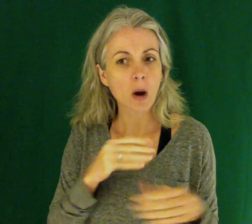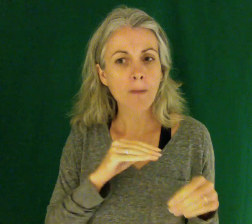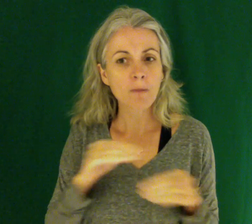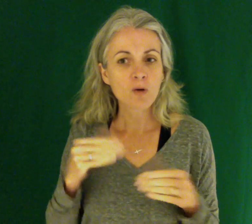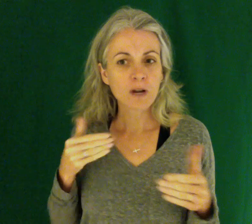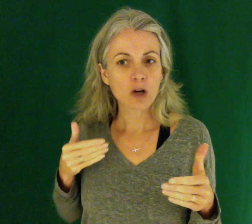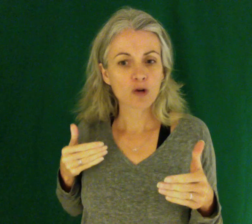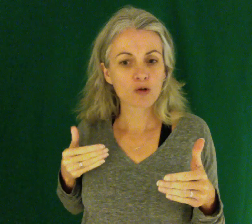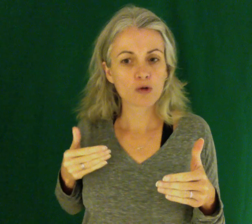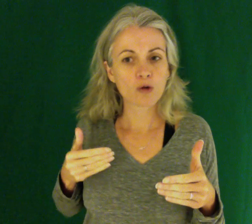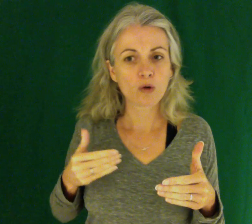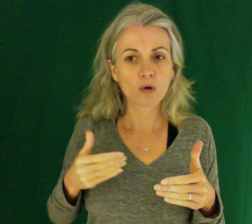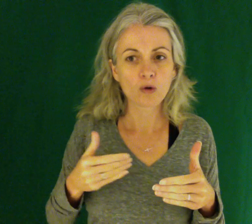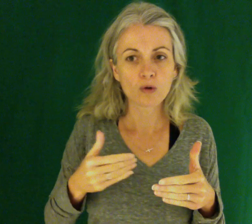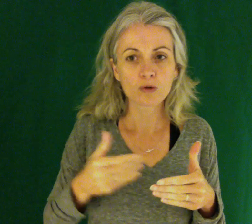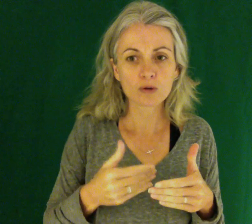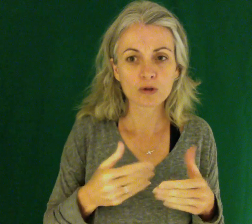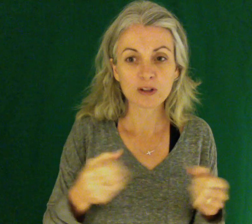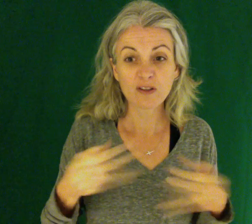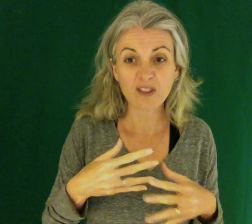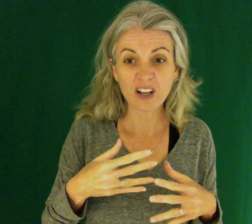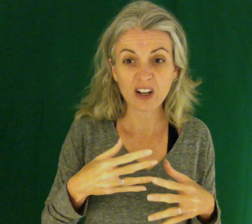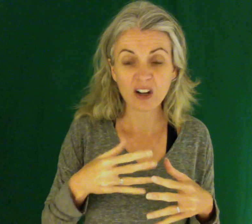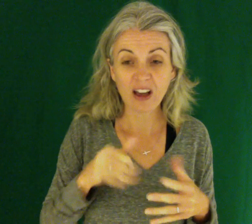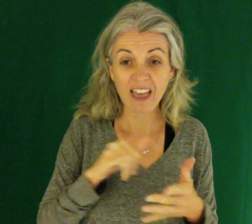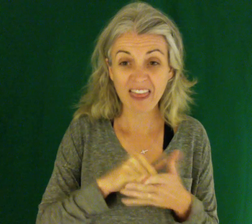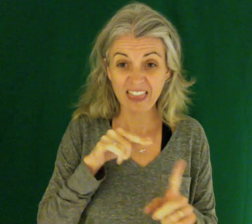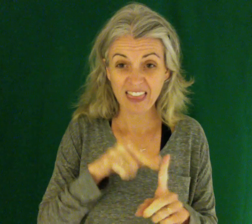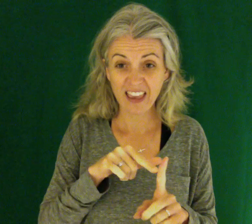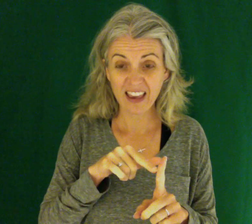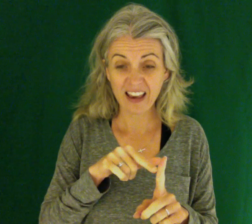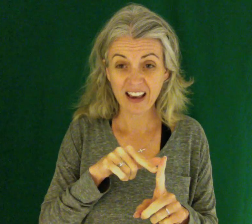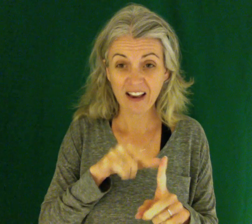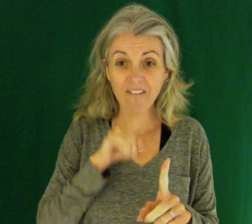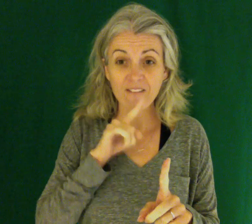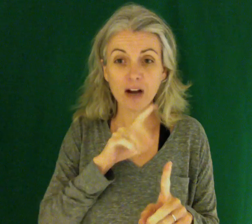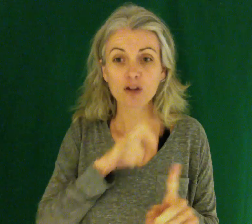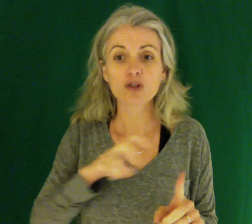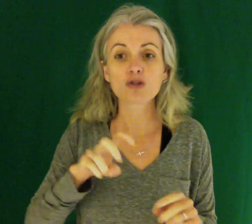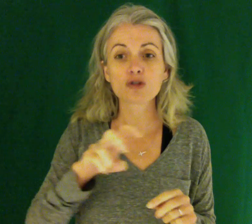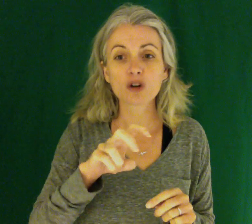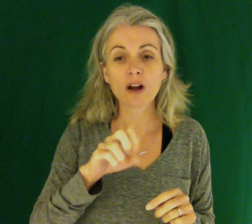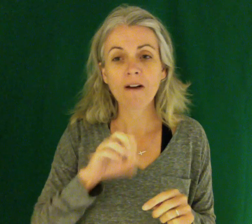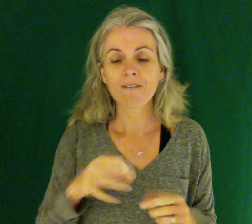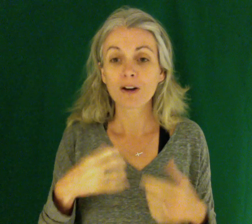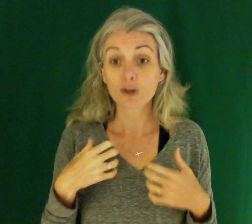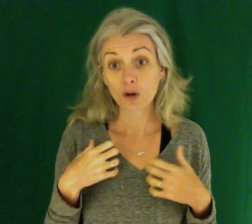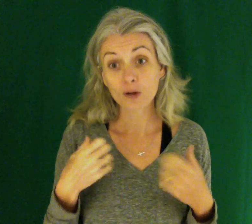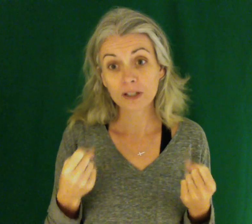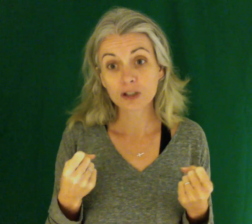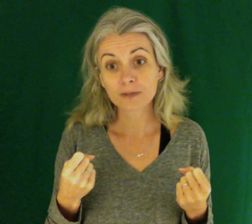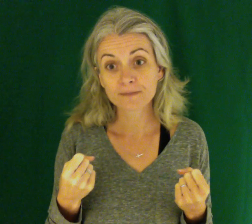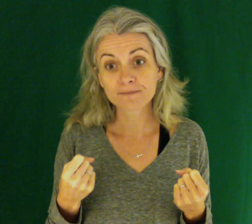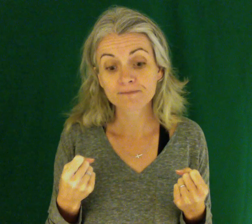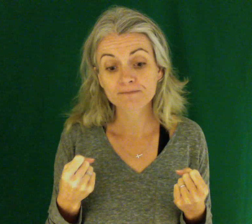fear, was in fact the journey of courage, the journey of